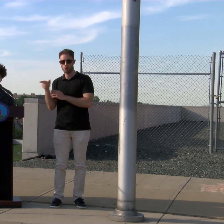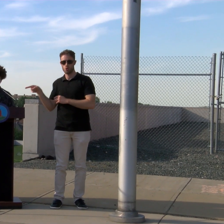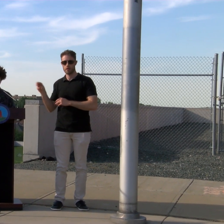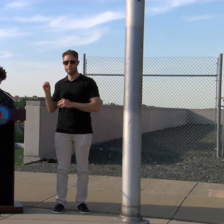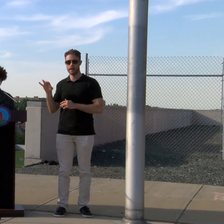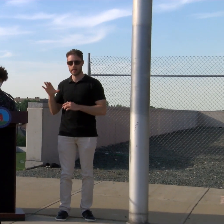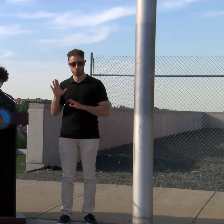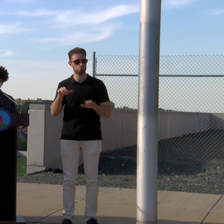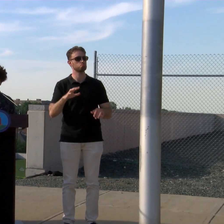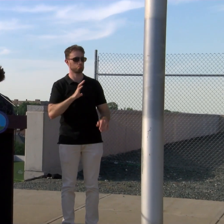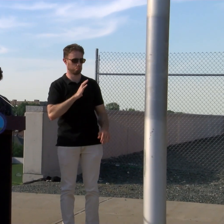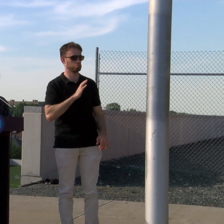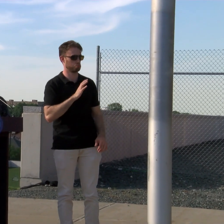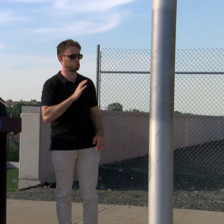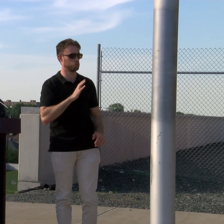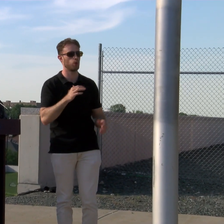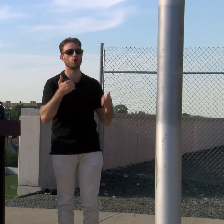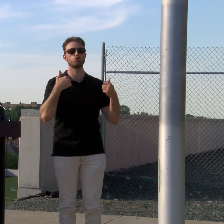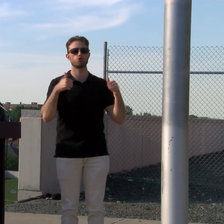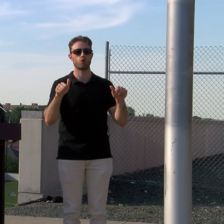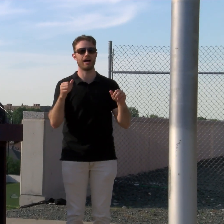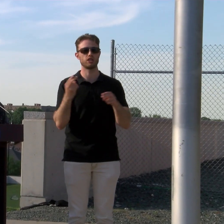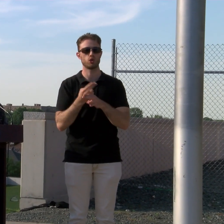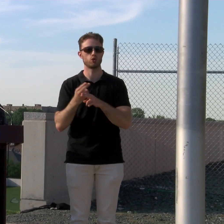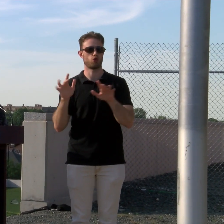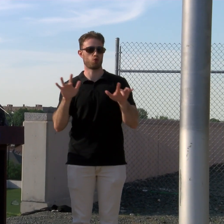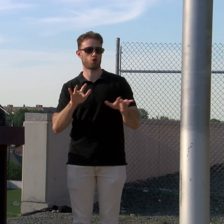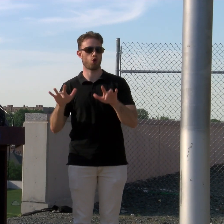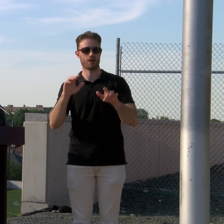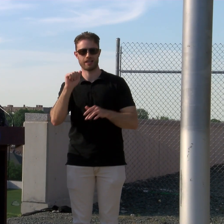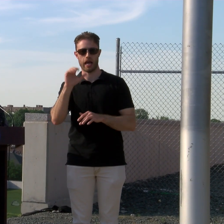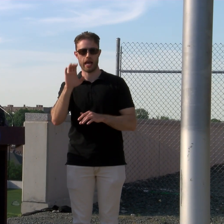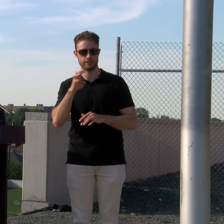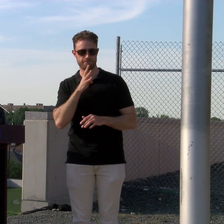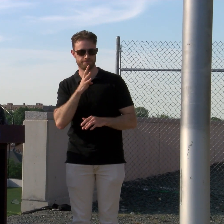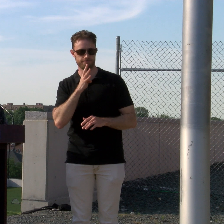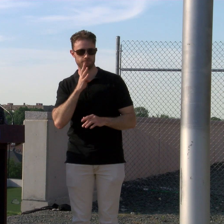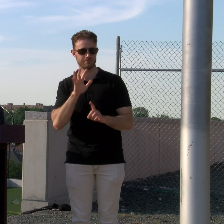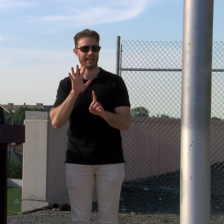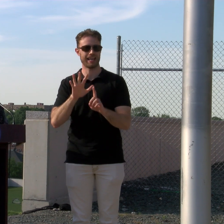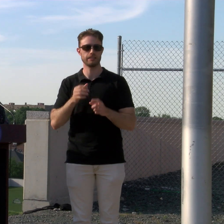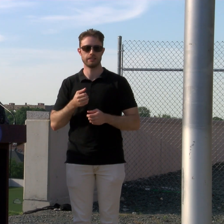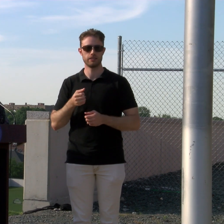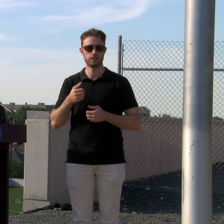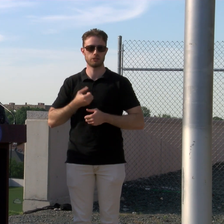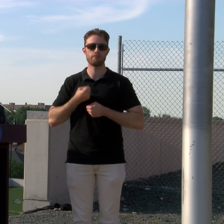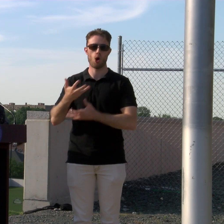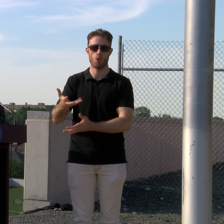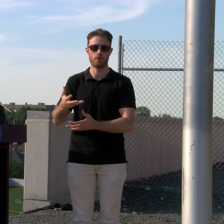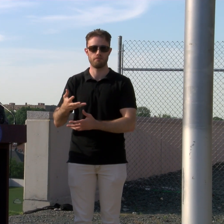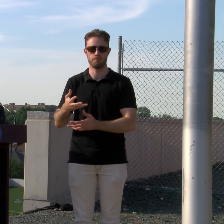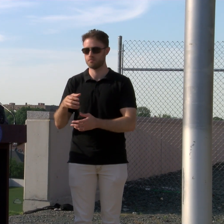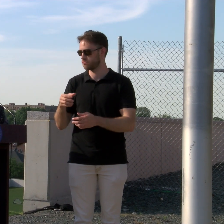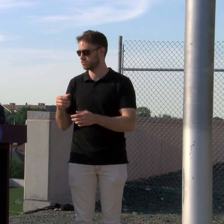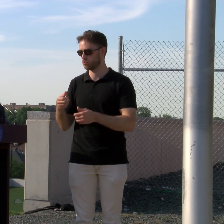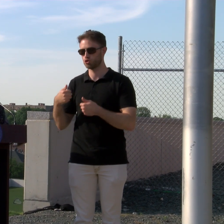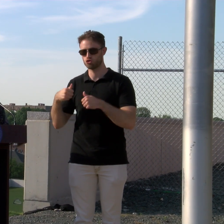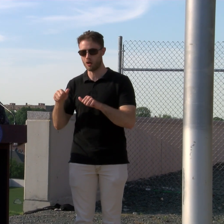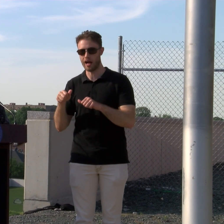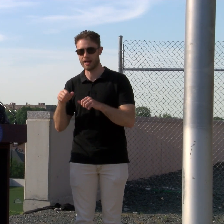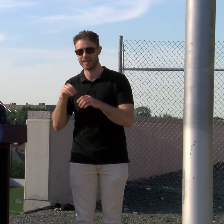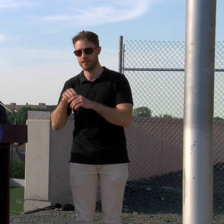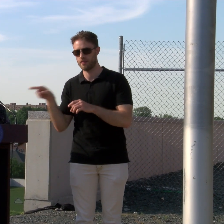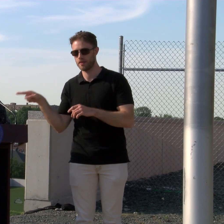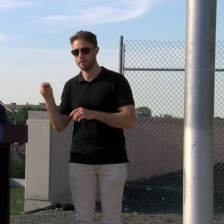are going to try and play a recording of Ace reading his poem into the mic, and I understand